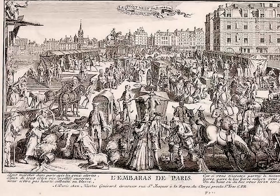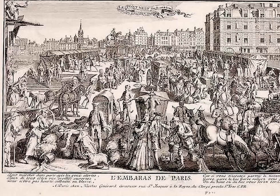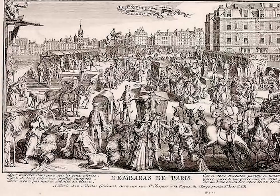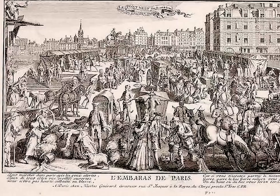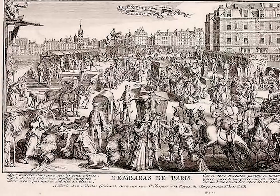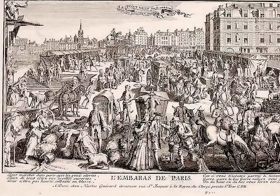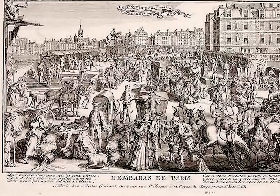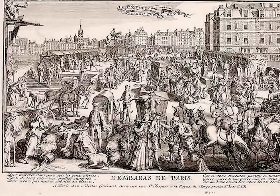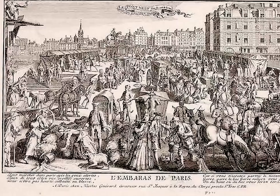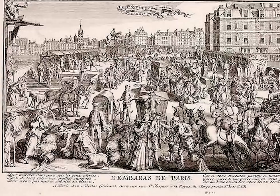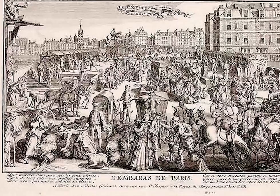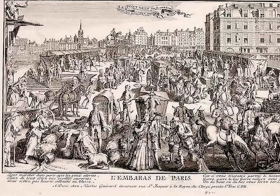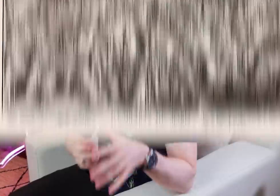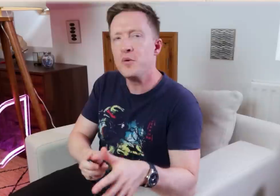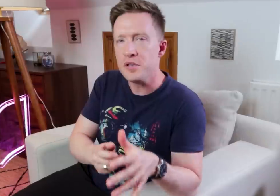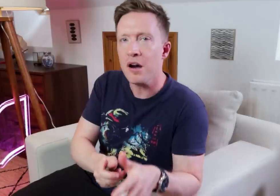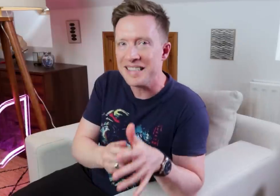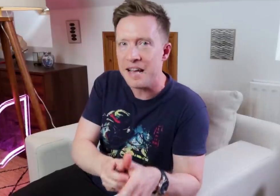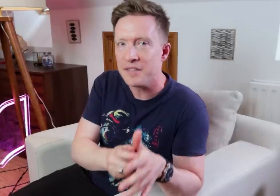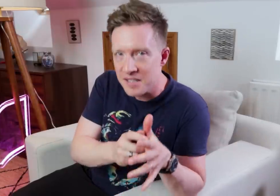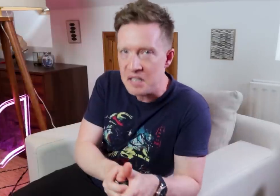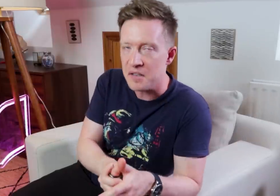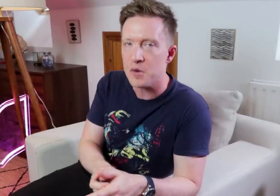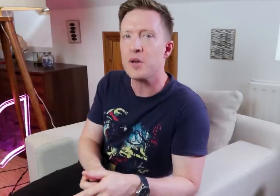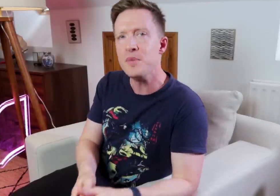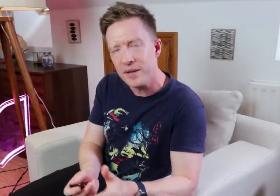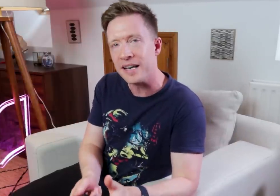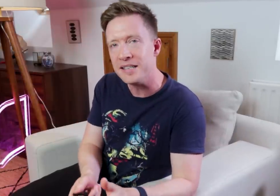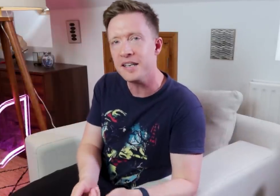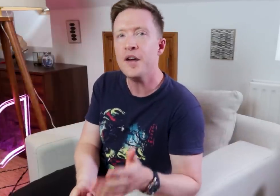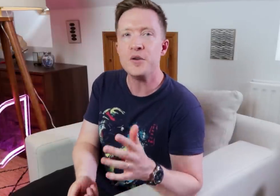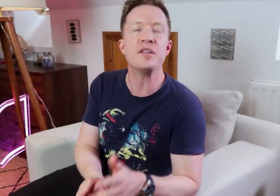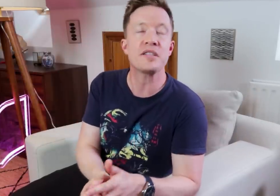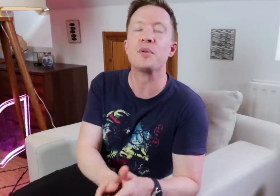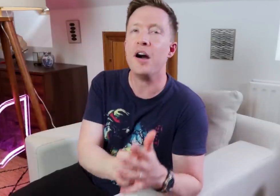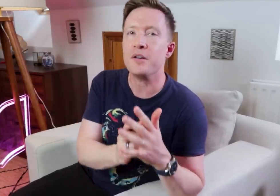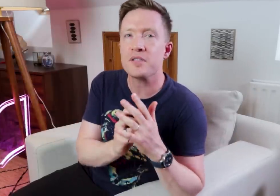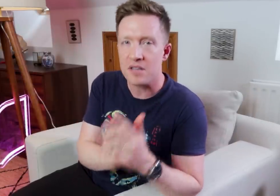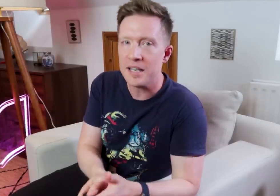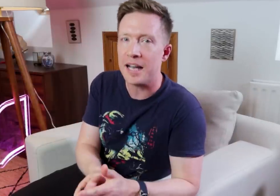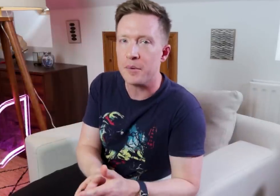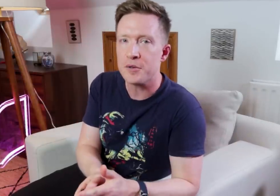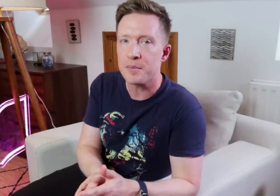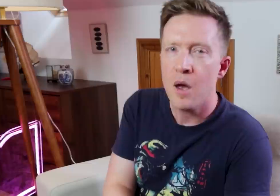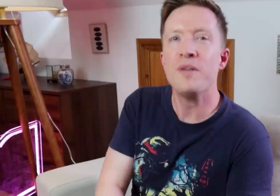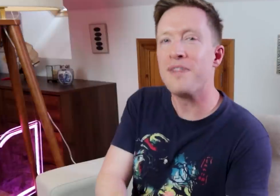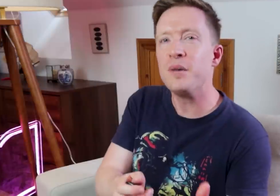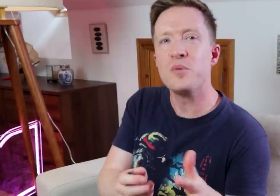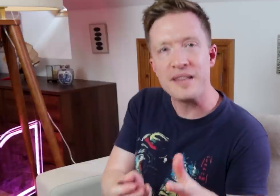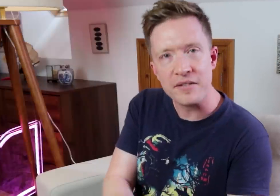of Paris, when he had a chance encounter with two young deaf sisters, who communicated using some kind of sign language. When families with deaf